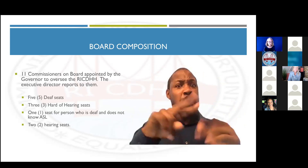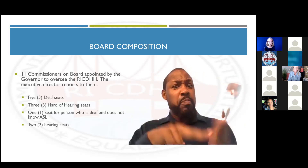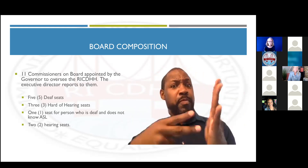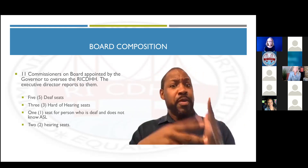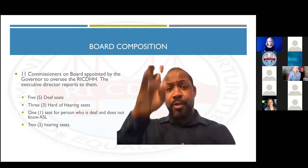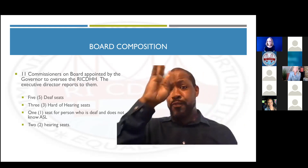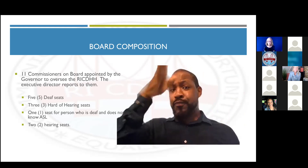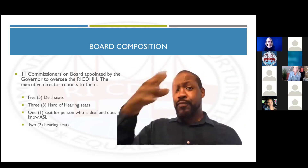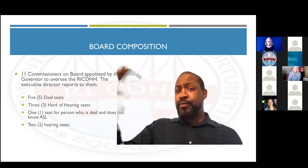seat.